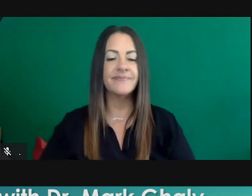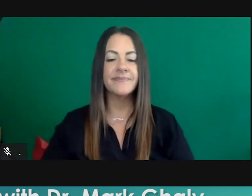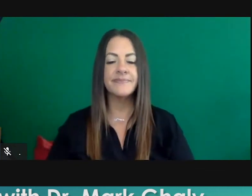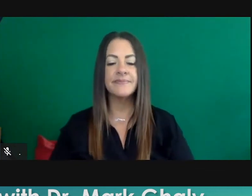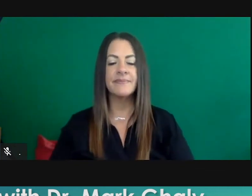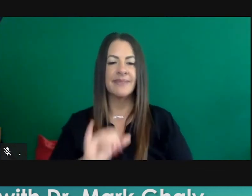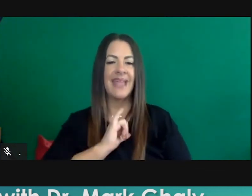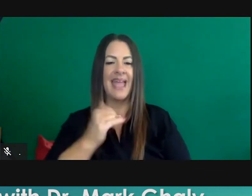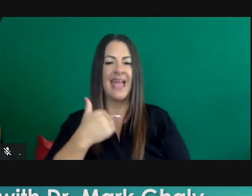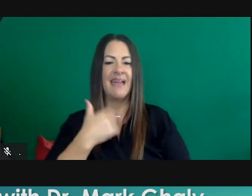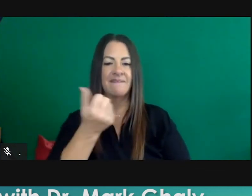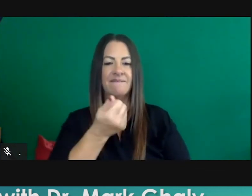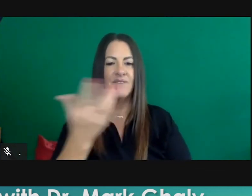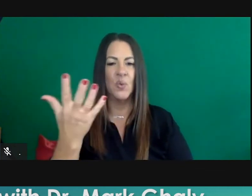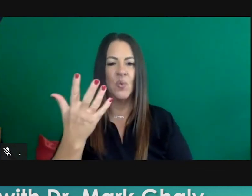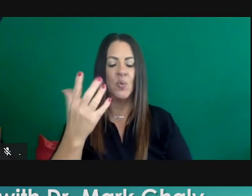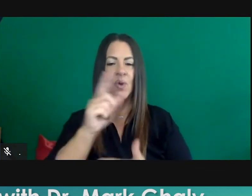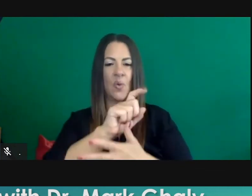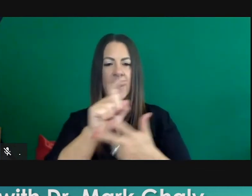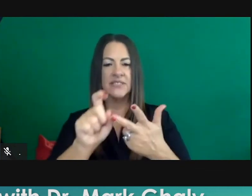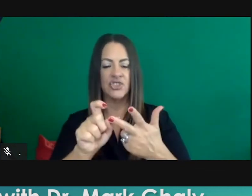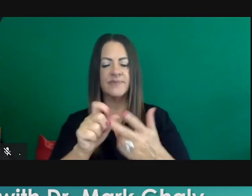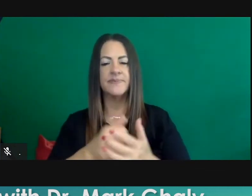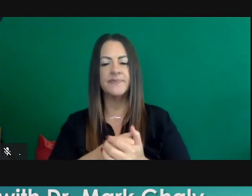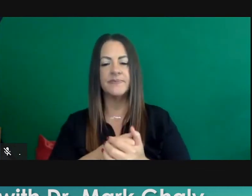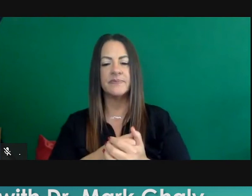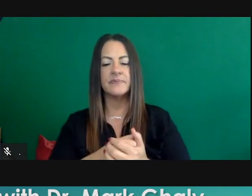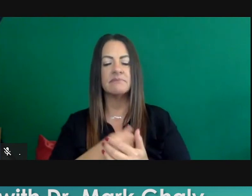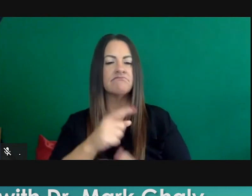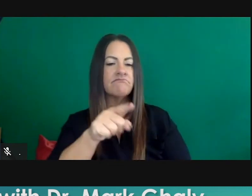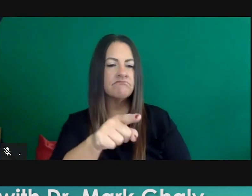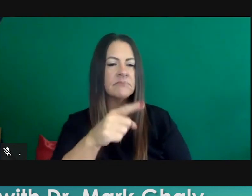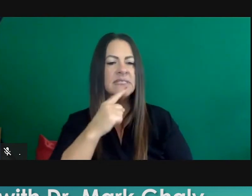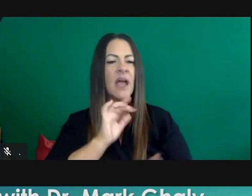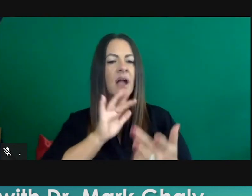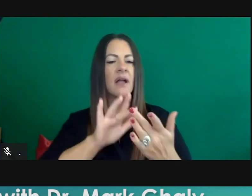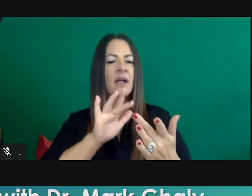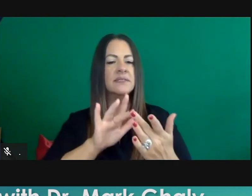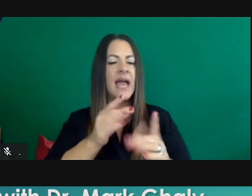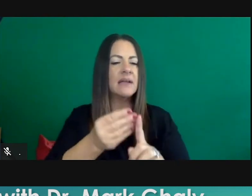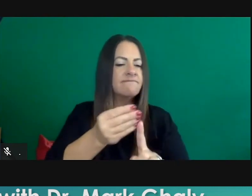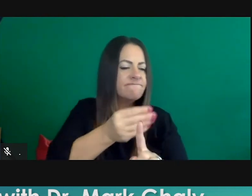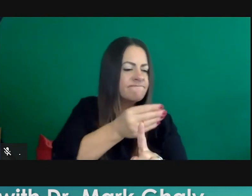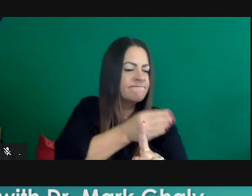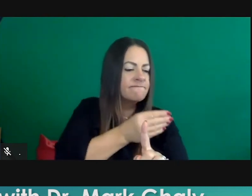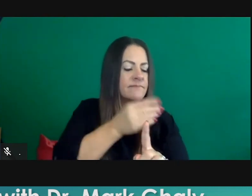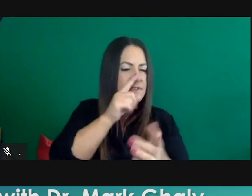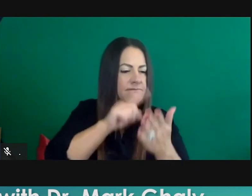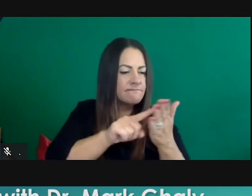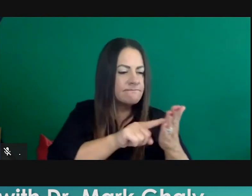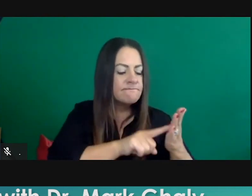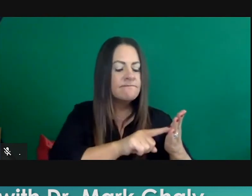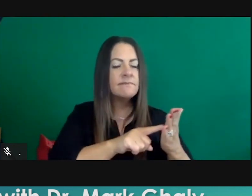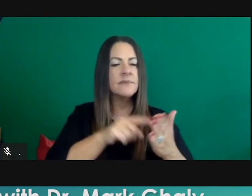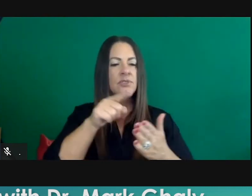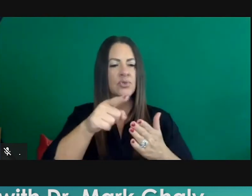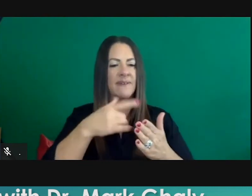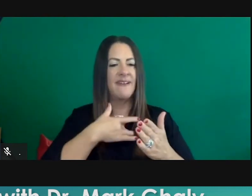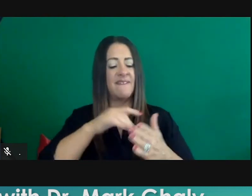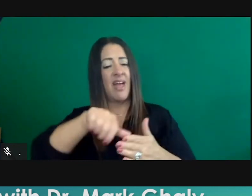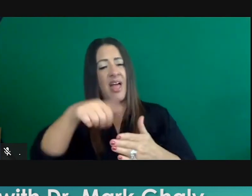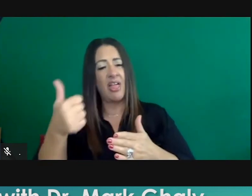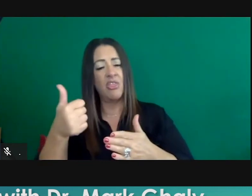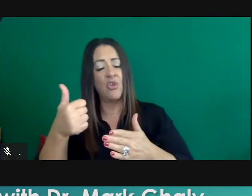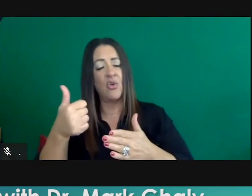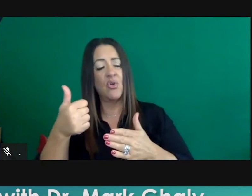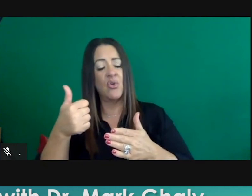of questions. I'm wondering what you think about contact tracing apps. Do you think they're an effective way to supplement traditional contact